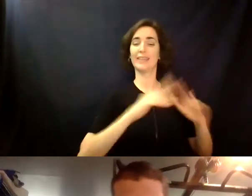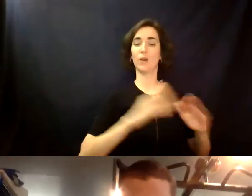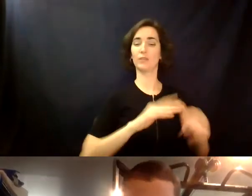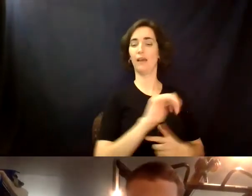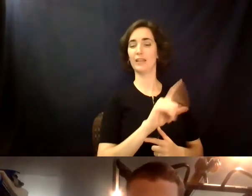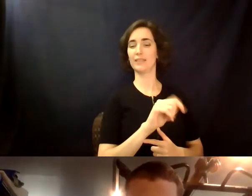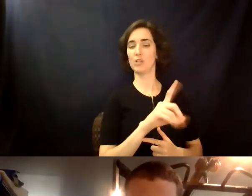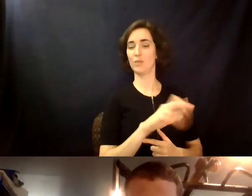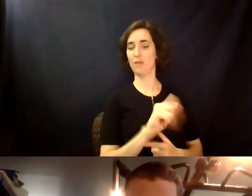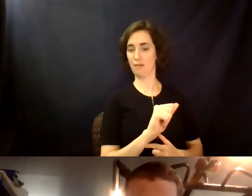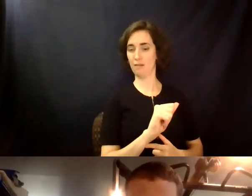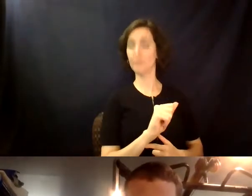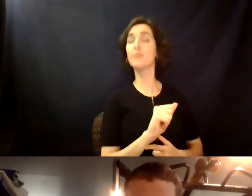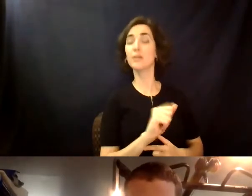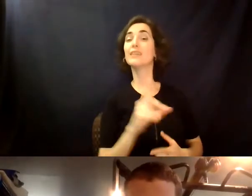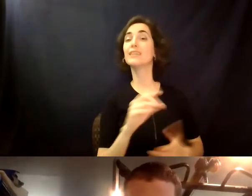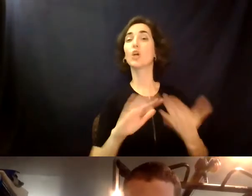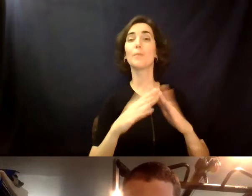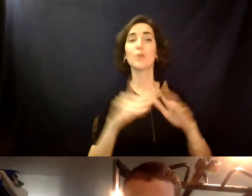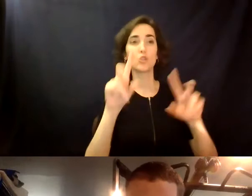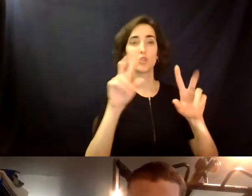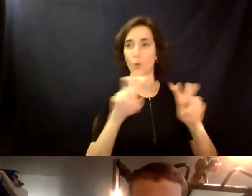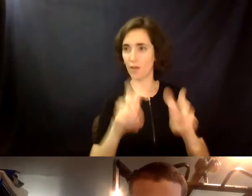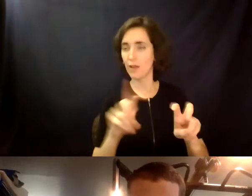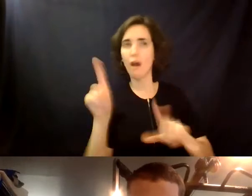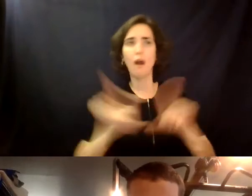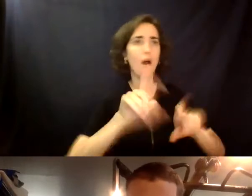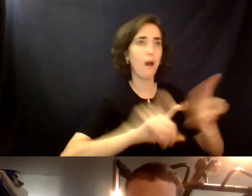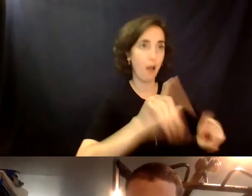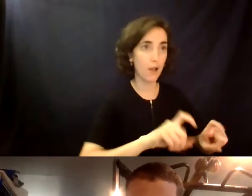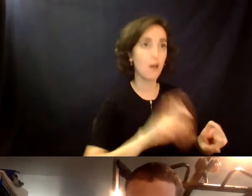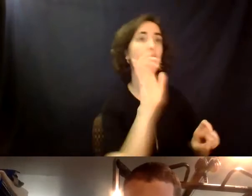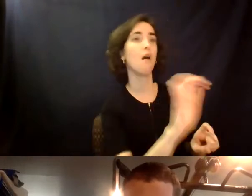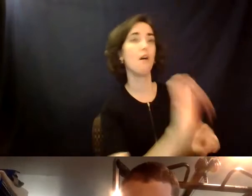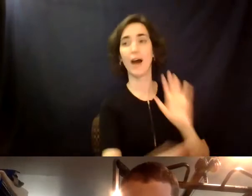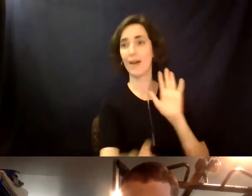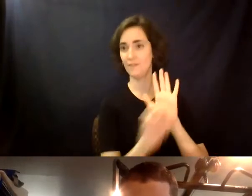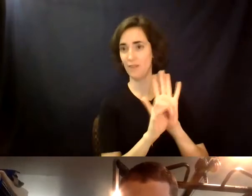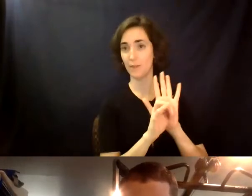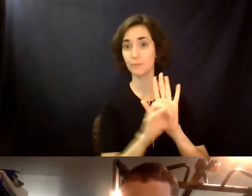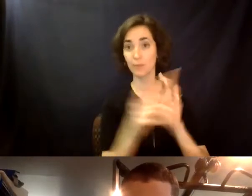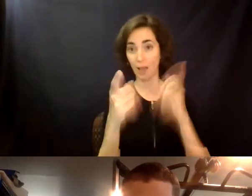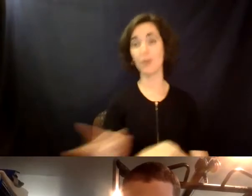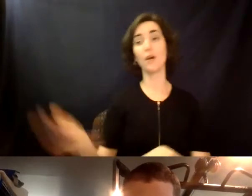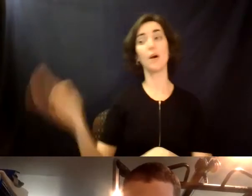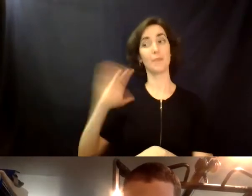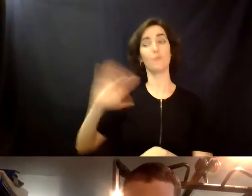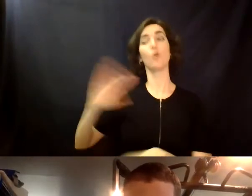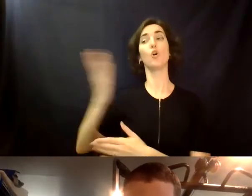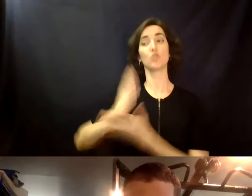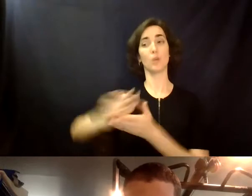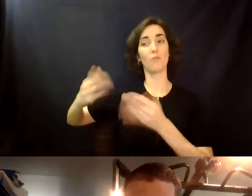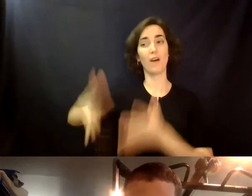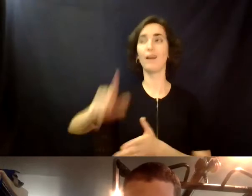commuter survey with them. And one of the things that we identified were in previous years, we had rural providers that actually